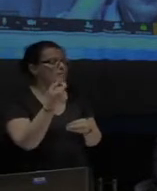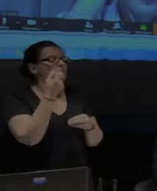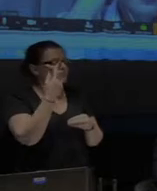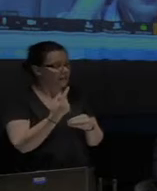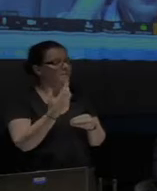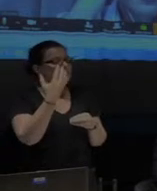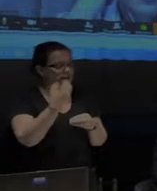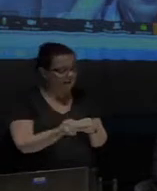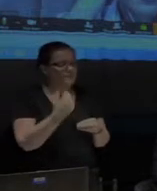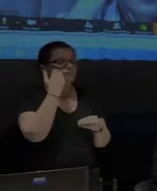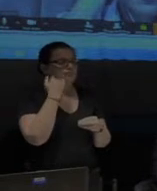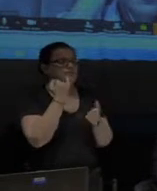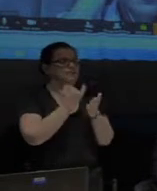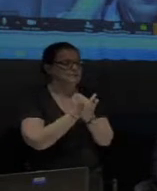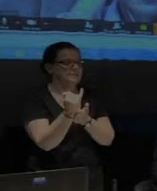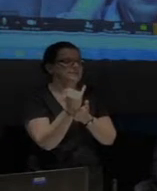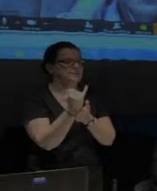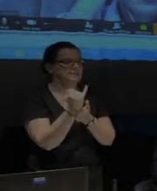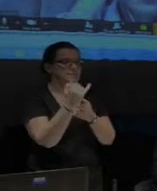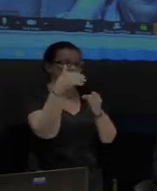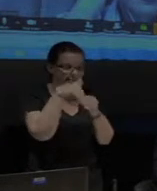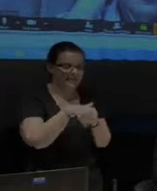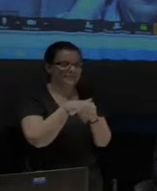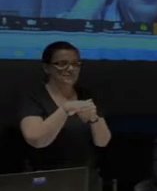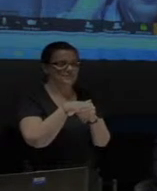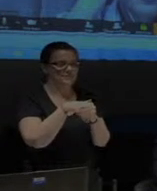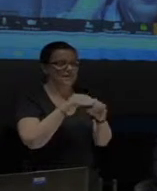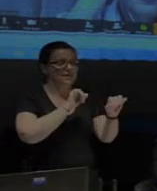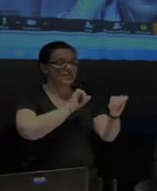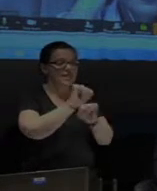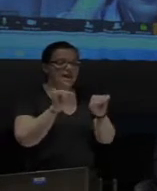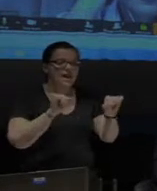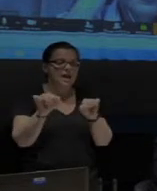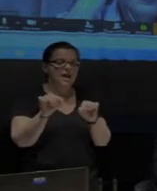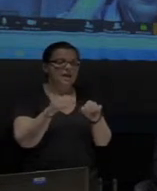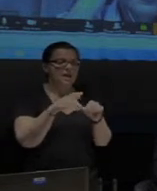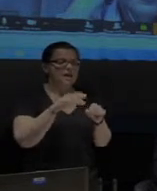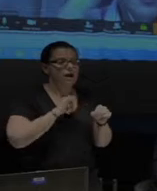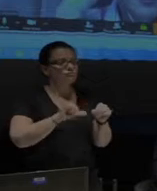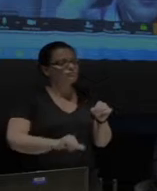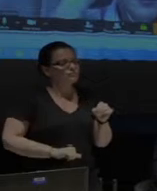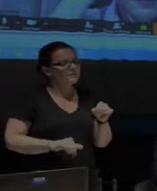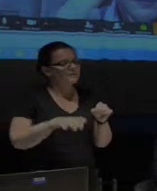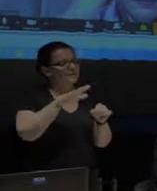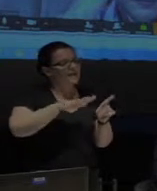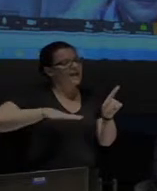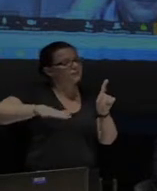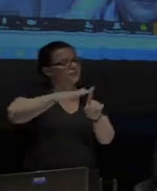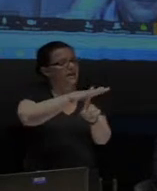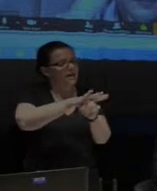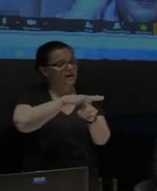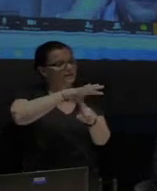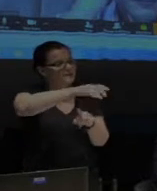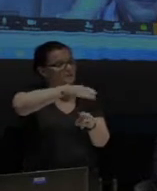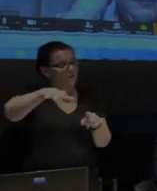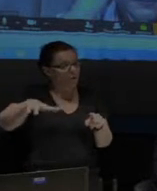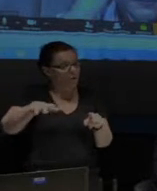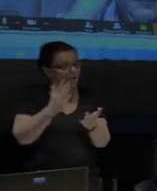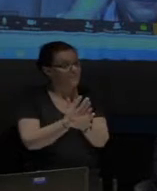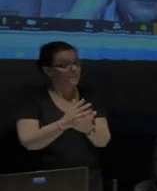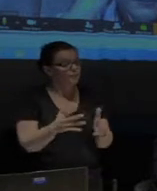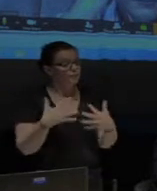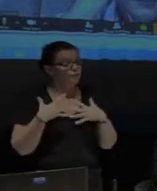blatant racism happening in some of their rural depots out in Essex and places like that. And it was shocking.